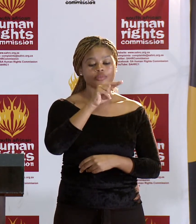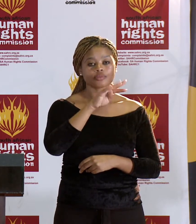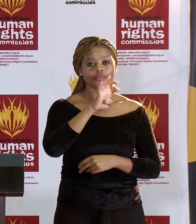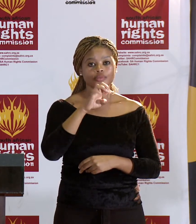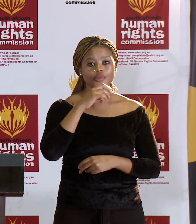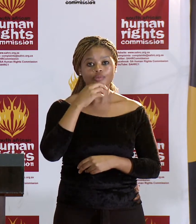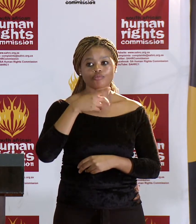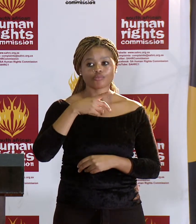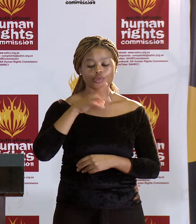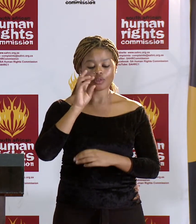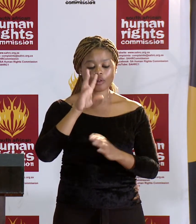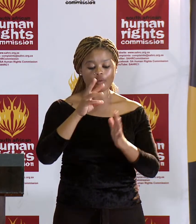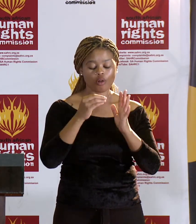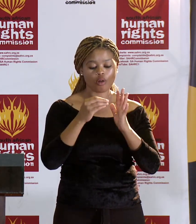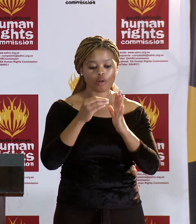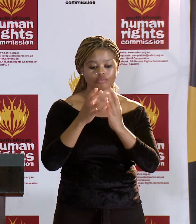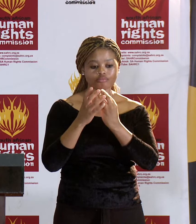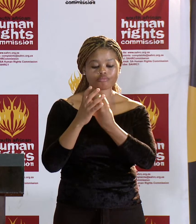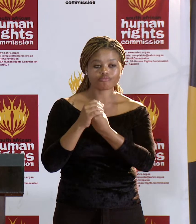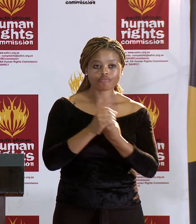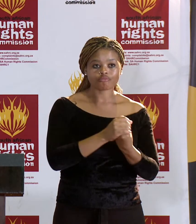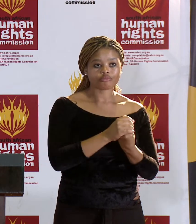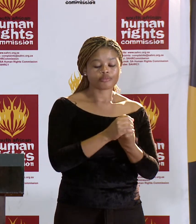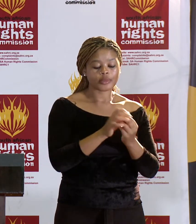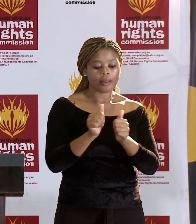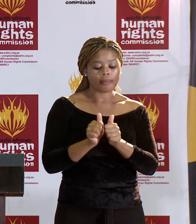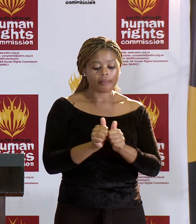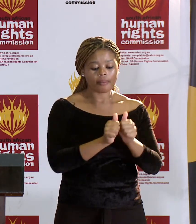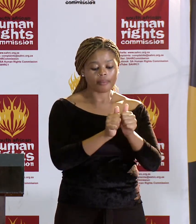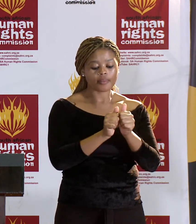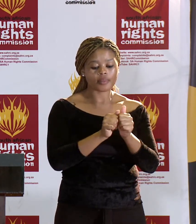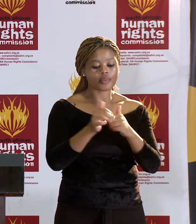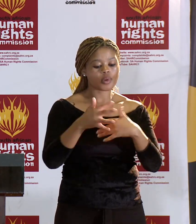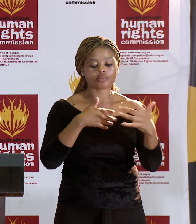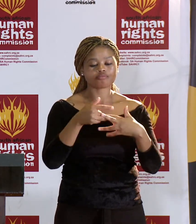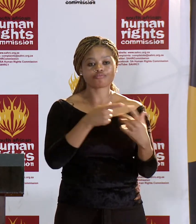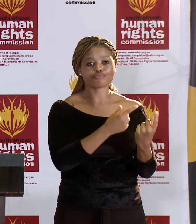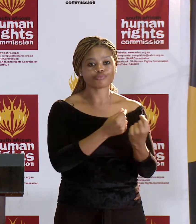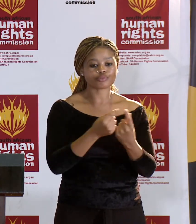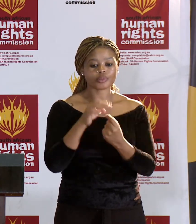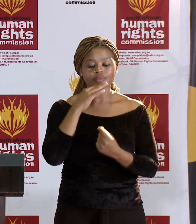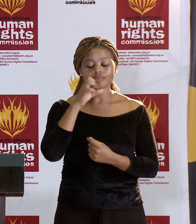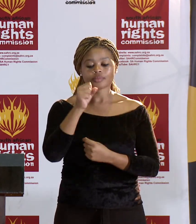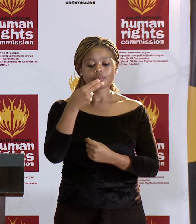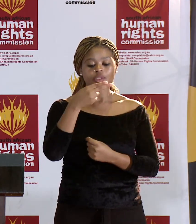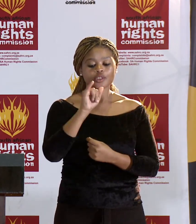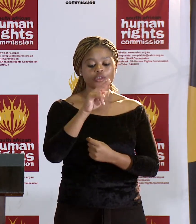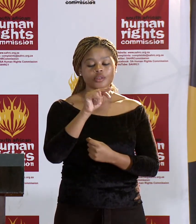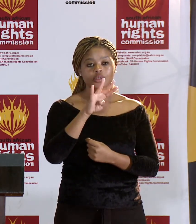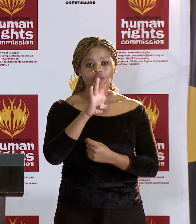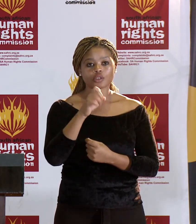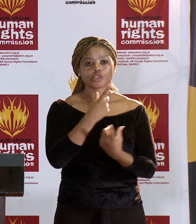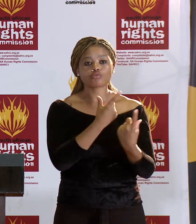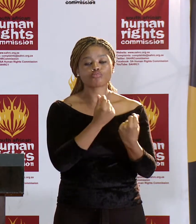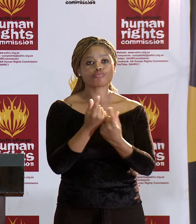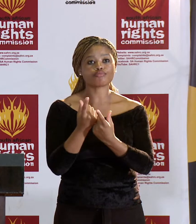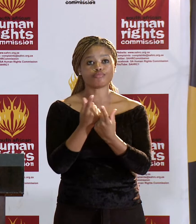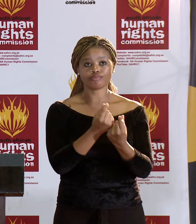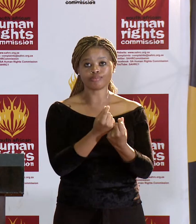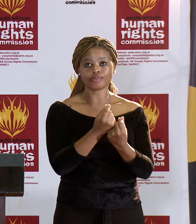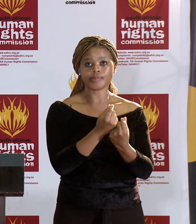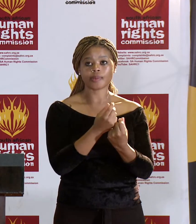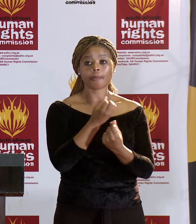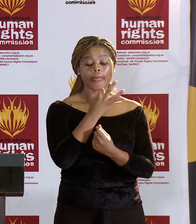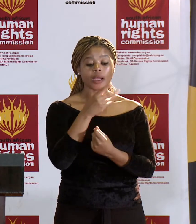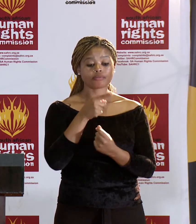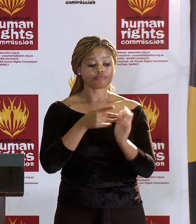our ambassadors for SHINE, in whatever you do. And so what does SHINE ask you to do?